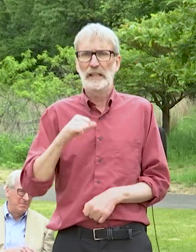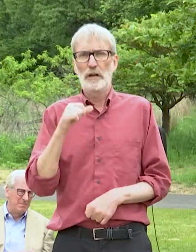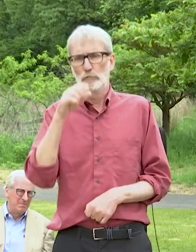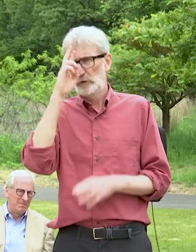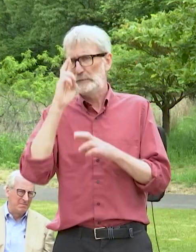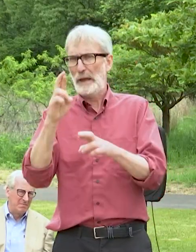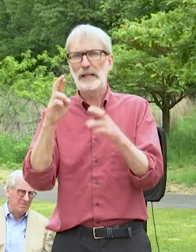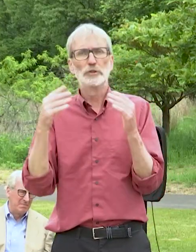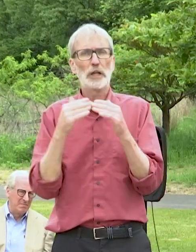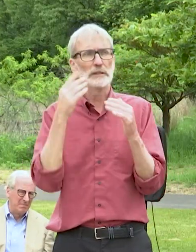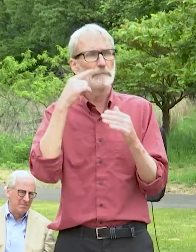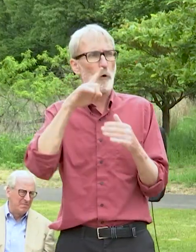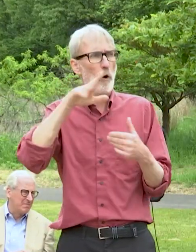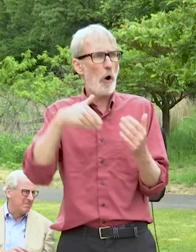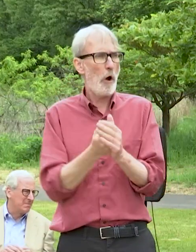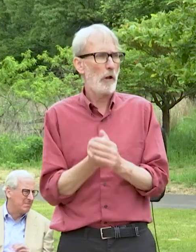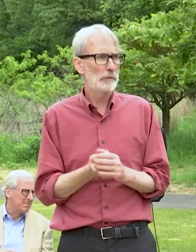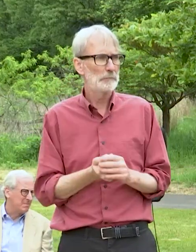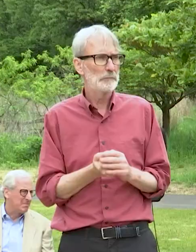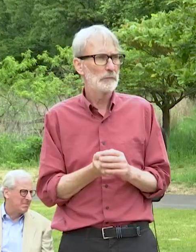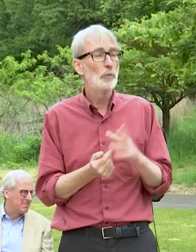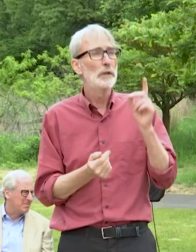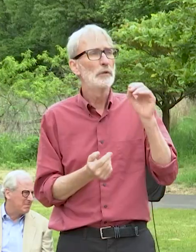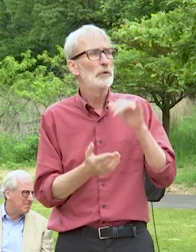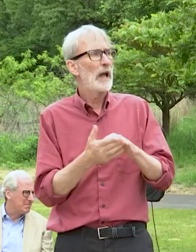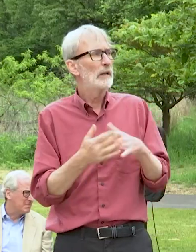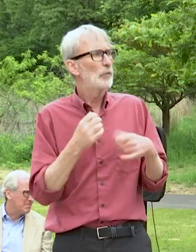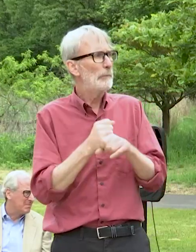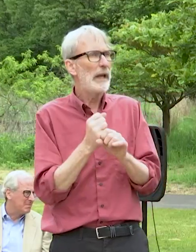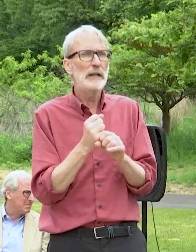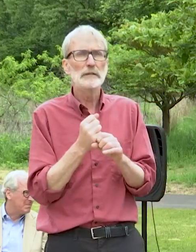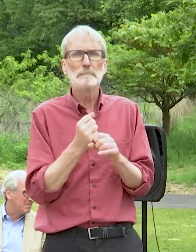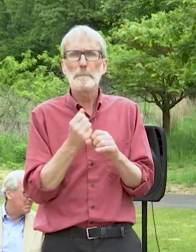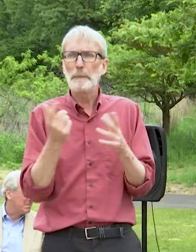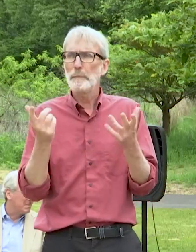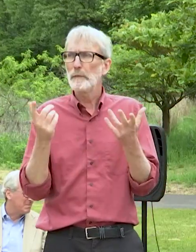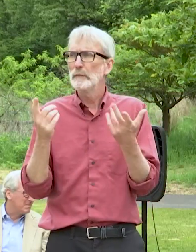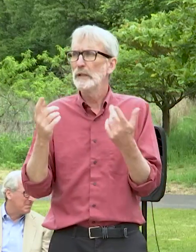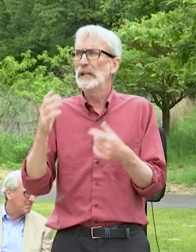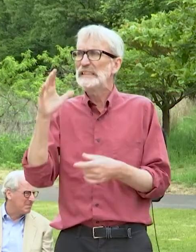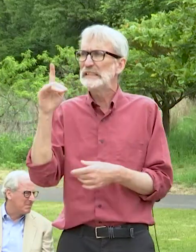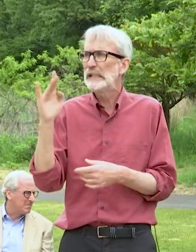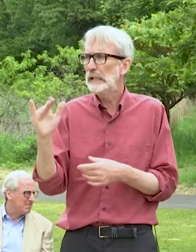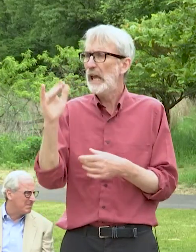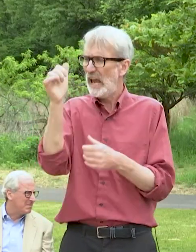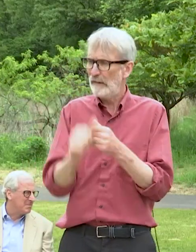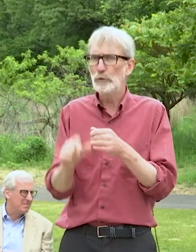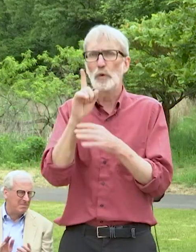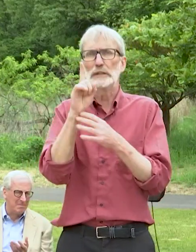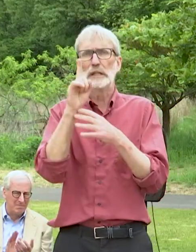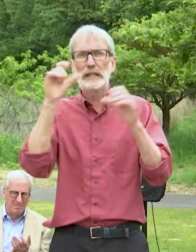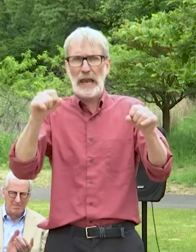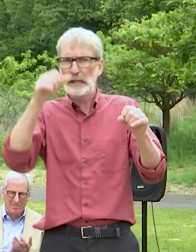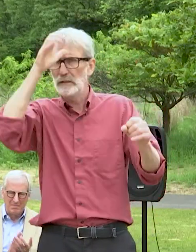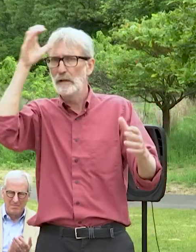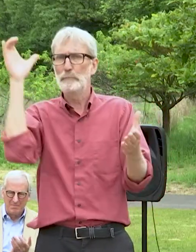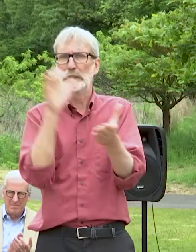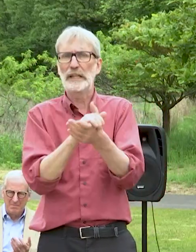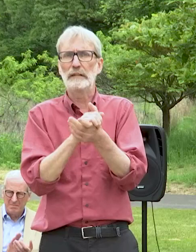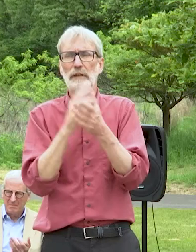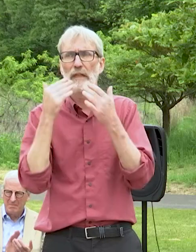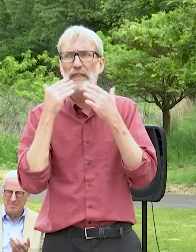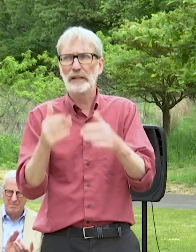all. And when we do that, we create a city where everybody can believe. Thank you.